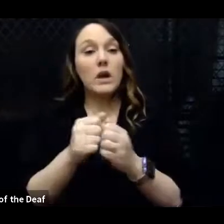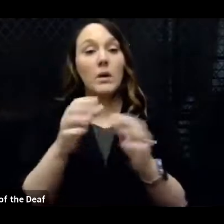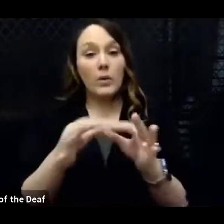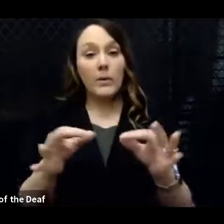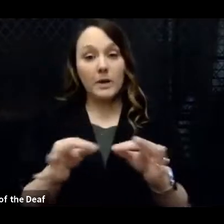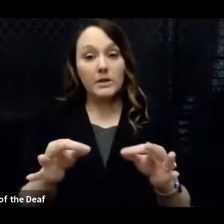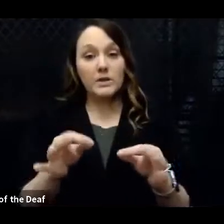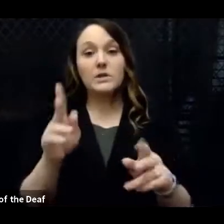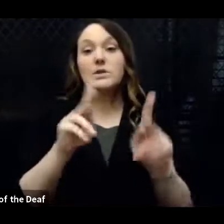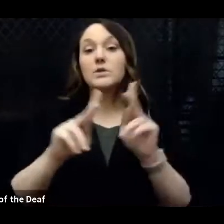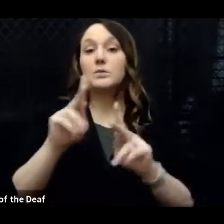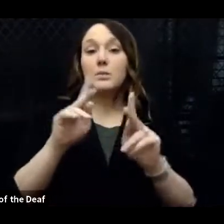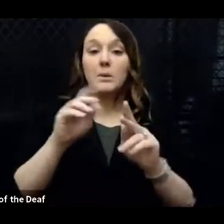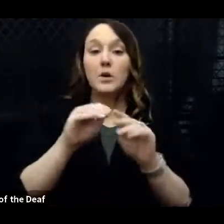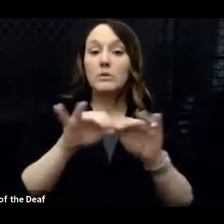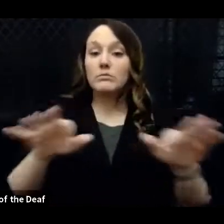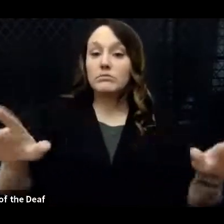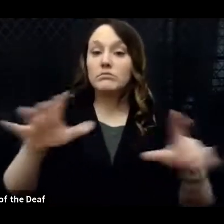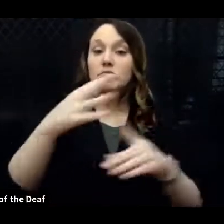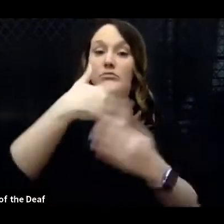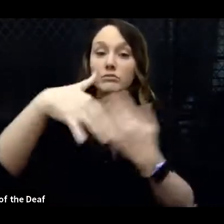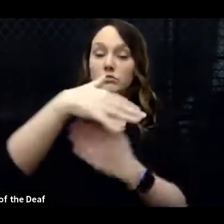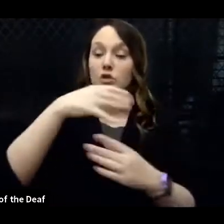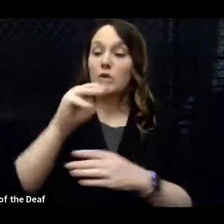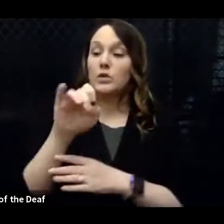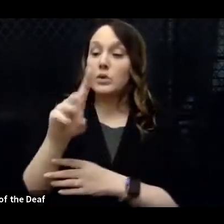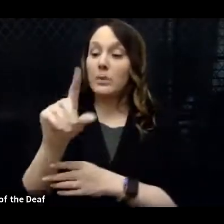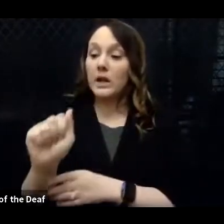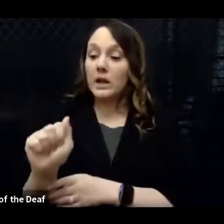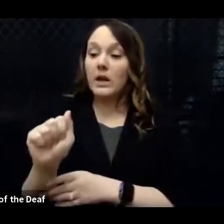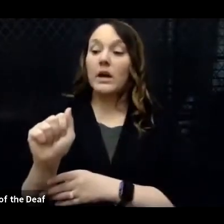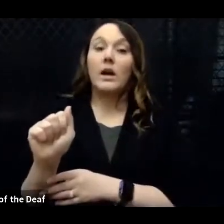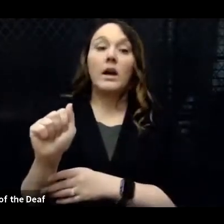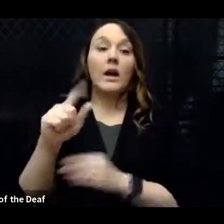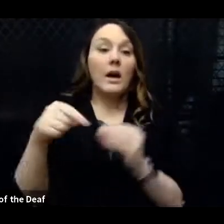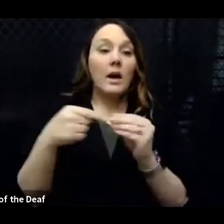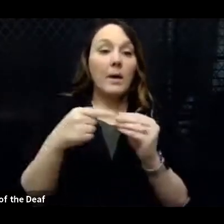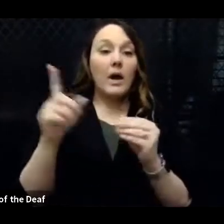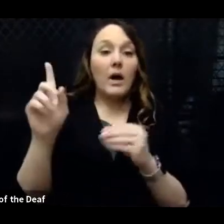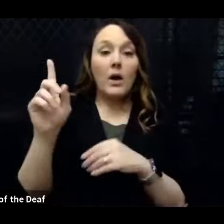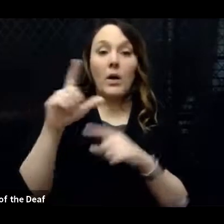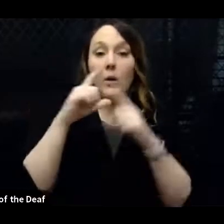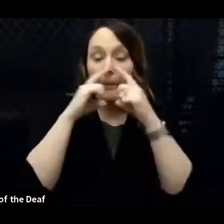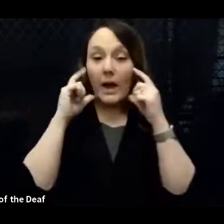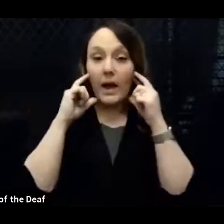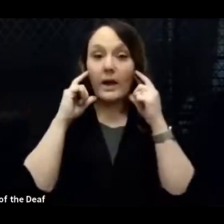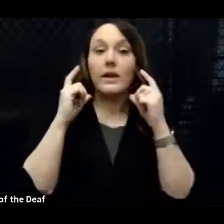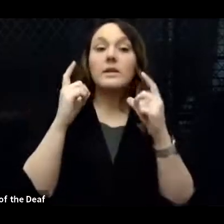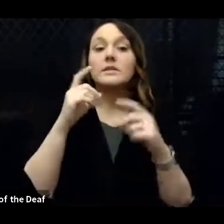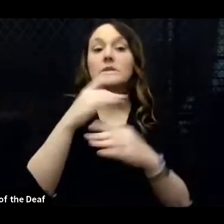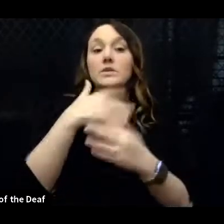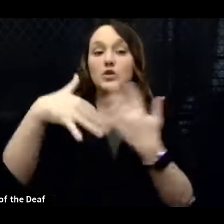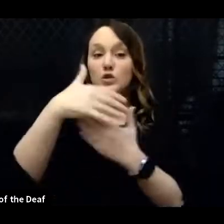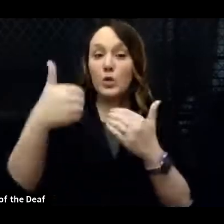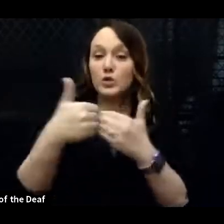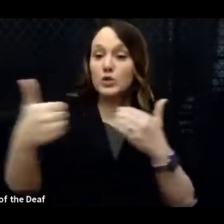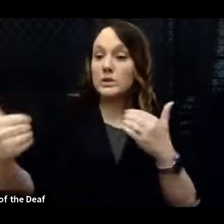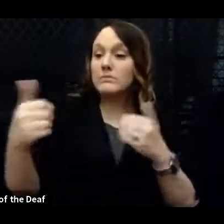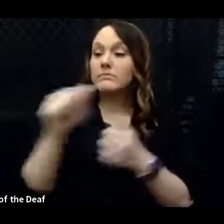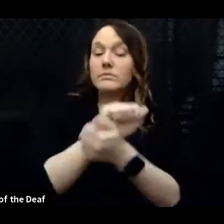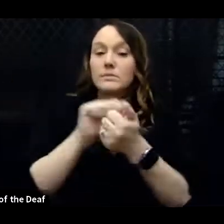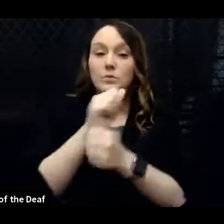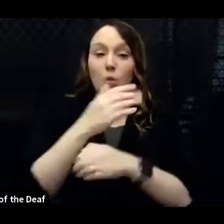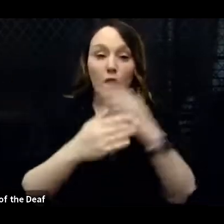things out on social media, putting that reliable message out on social media about wearing face masks, social distancing, washing your hands,